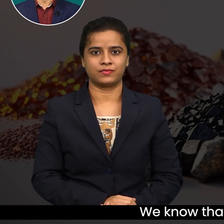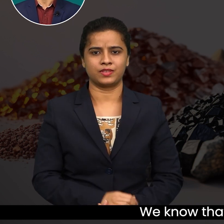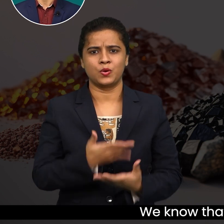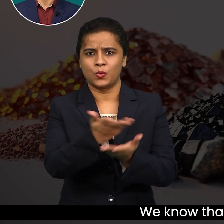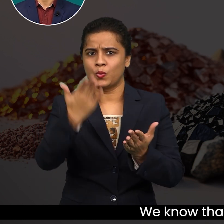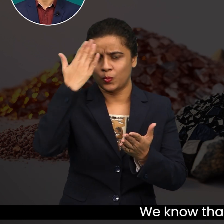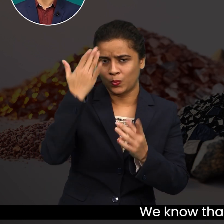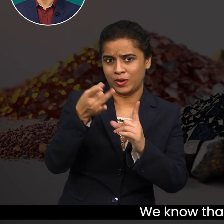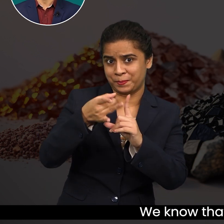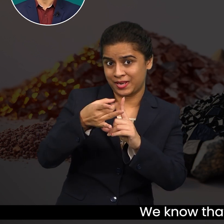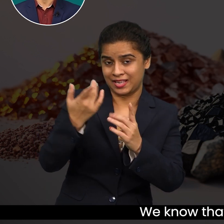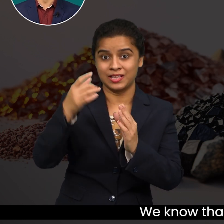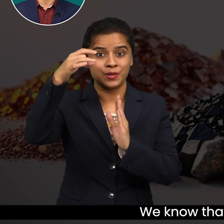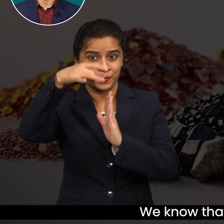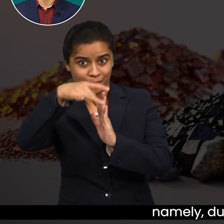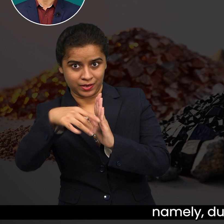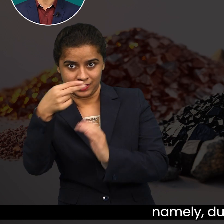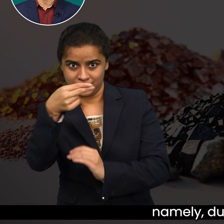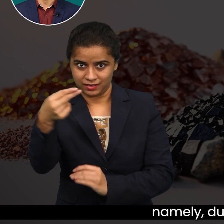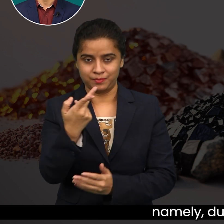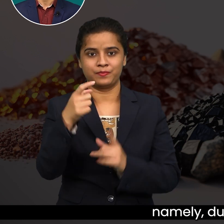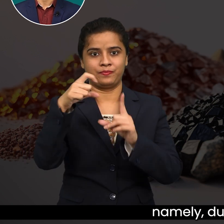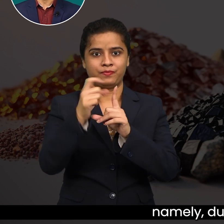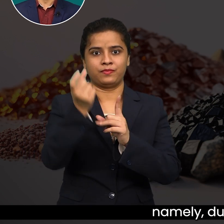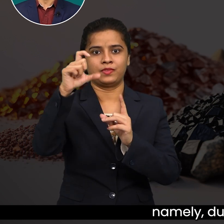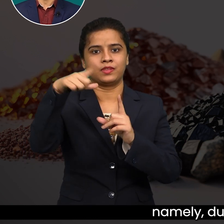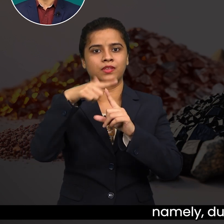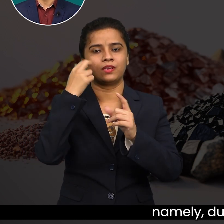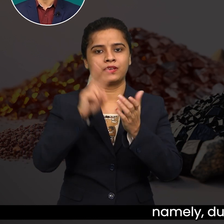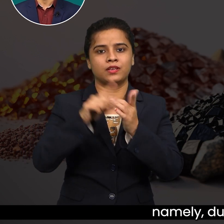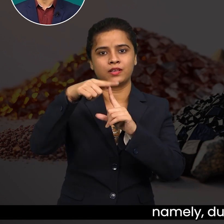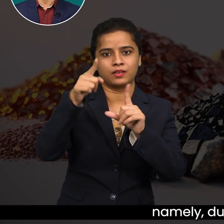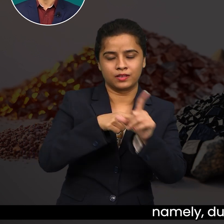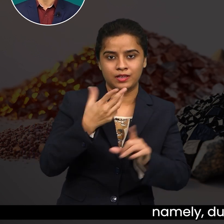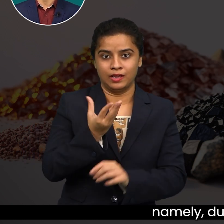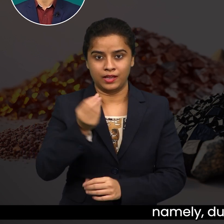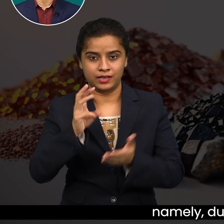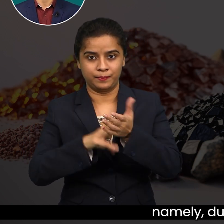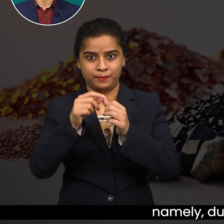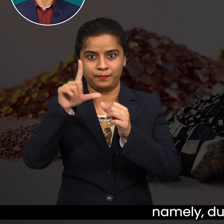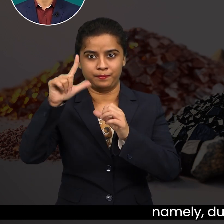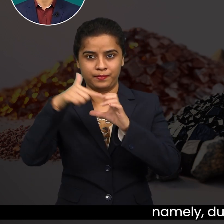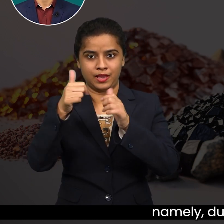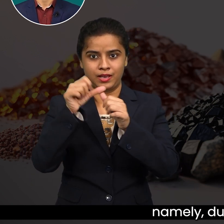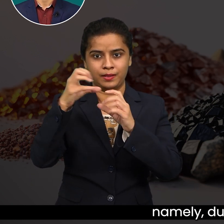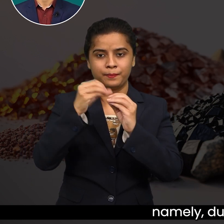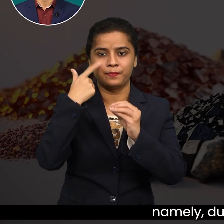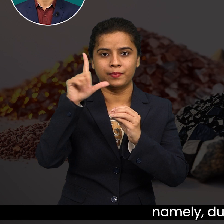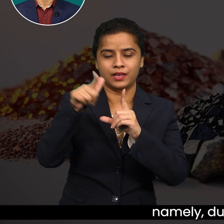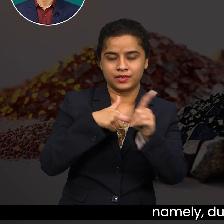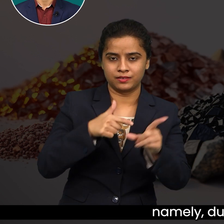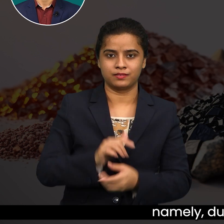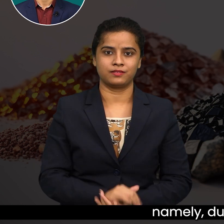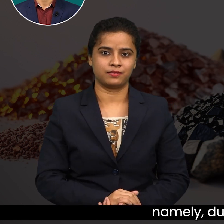We know that metals have properties, namely ductility and malleability.